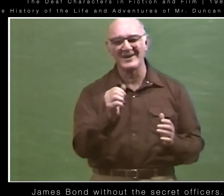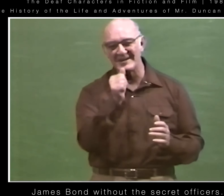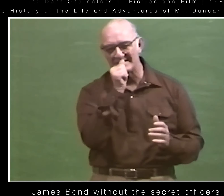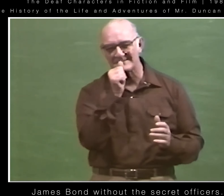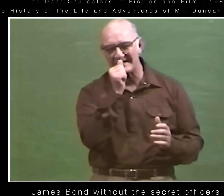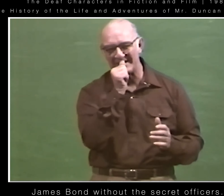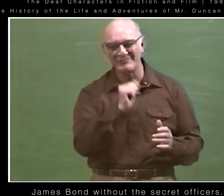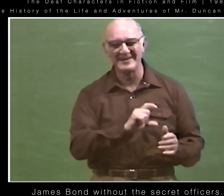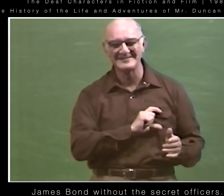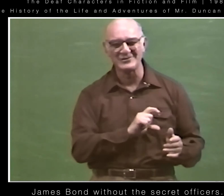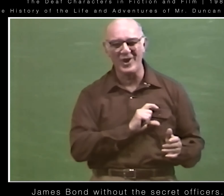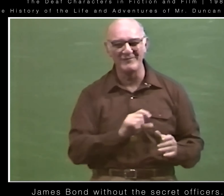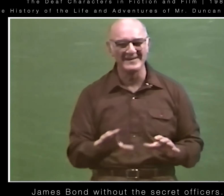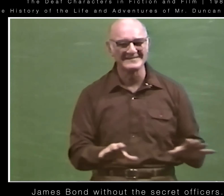the Secret Service.